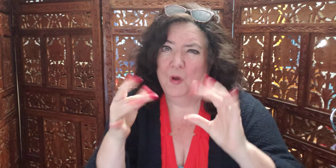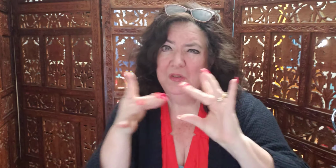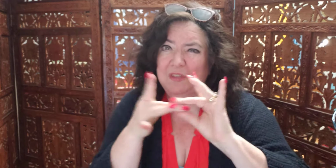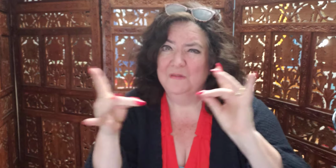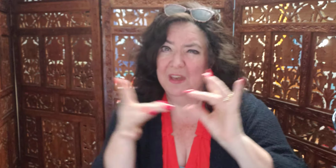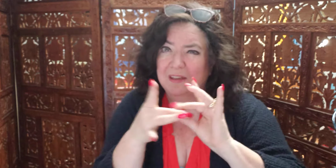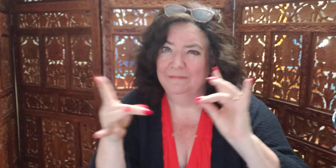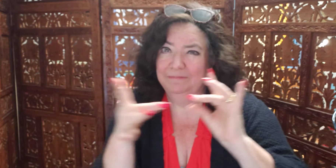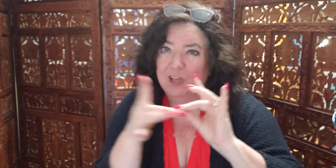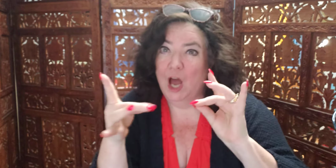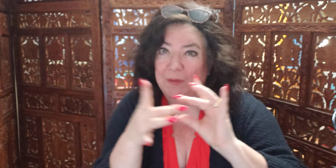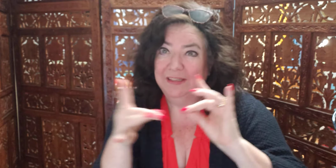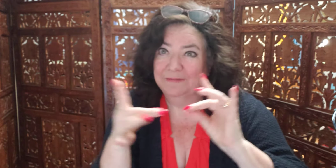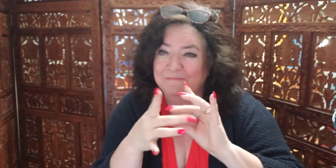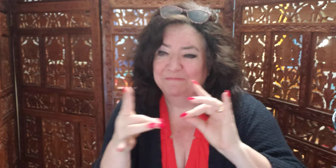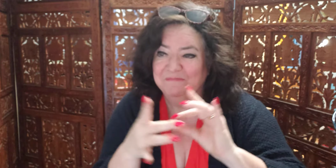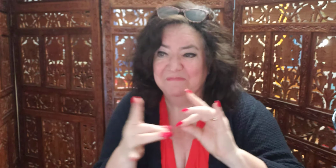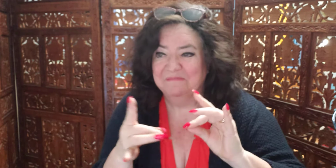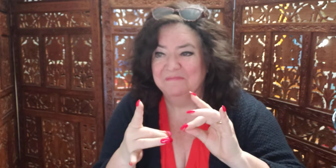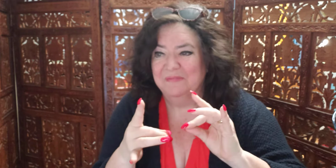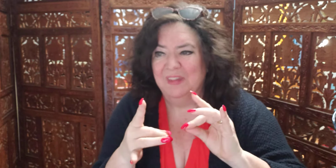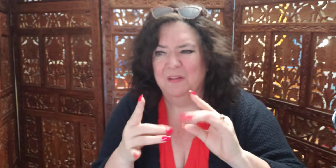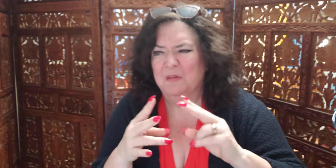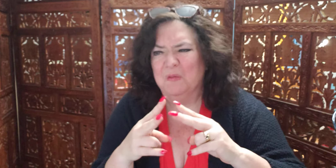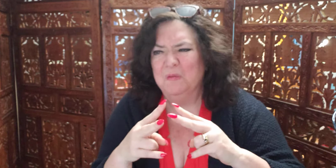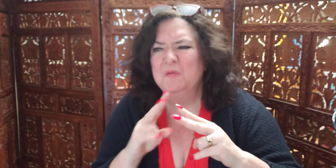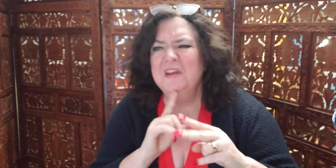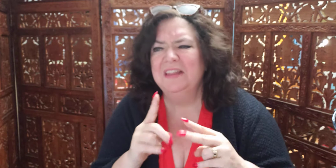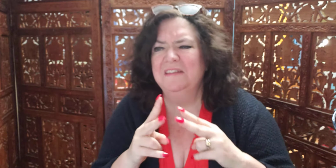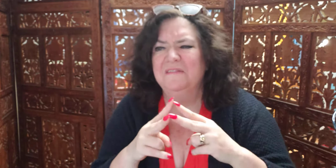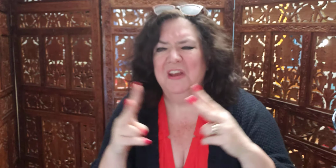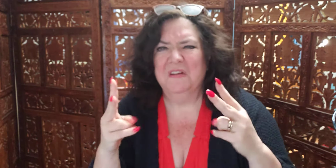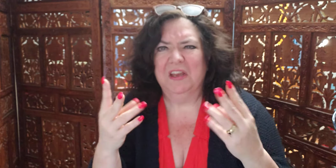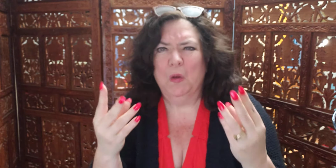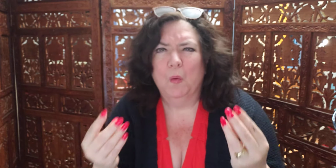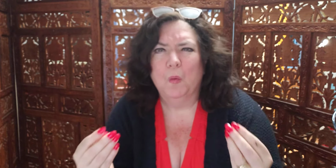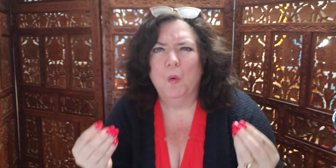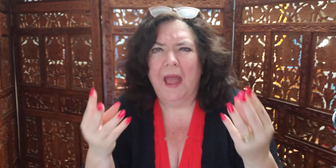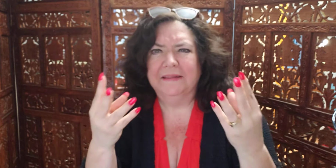Most of the comments were really very wet